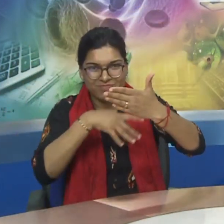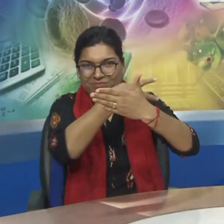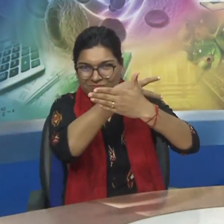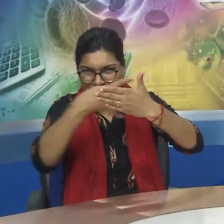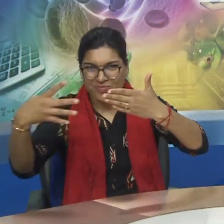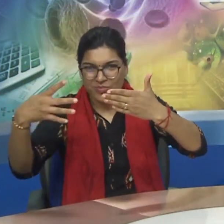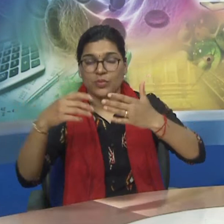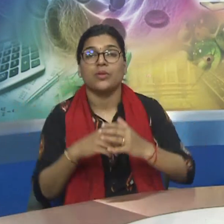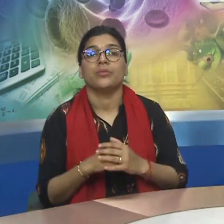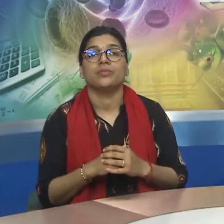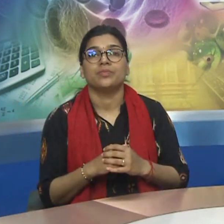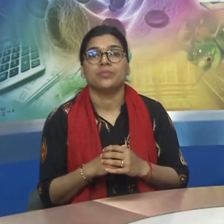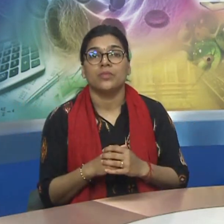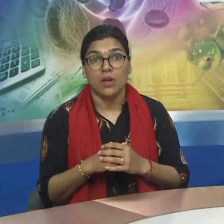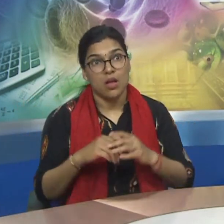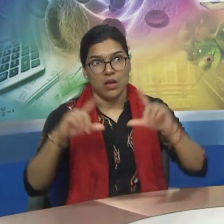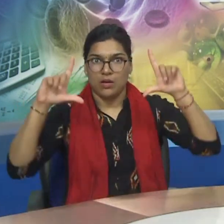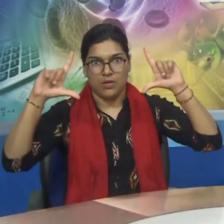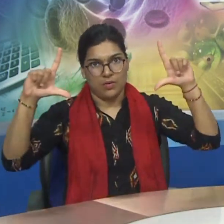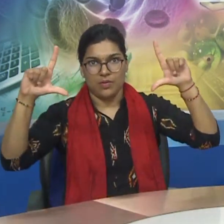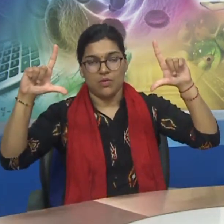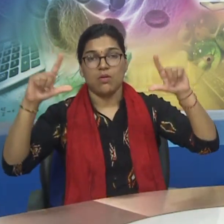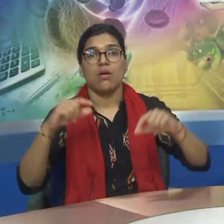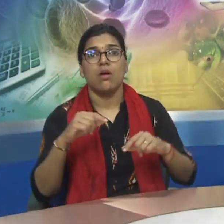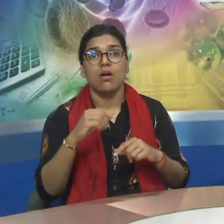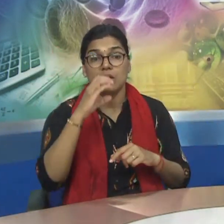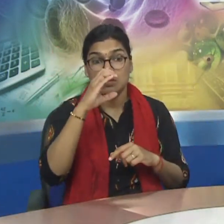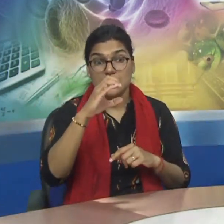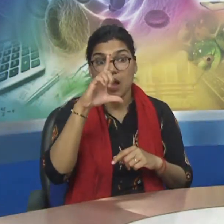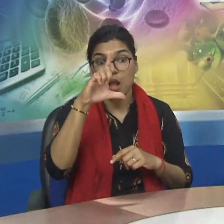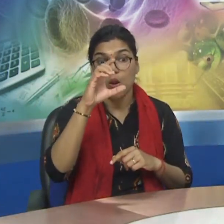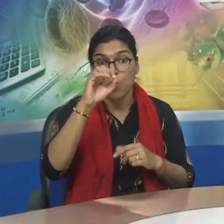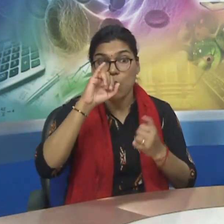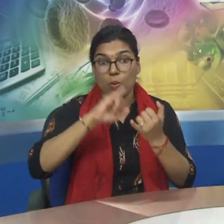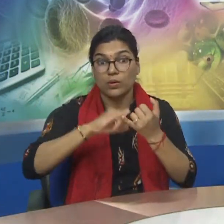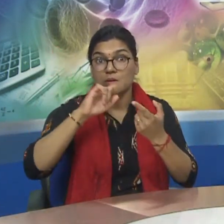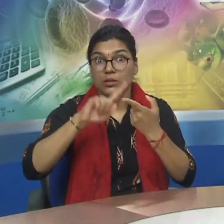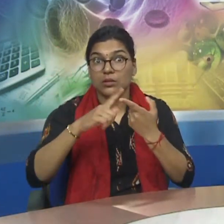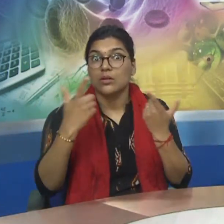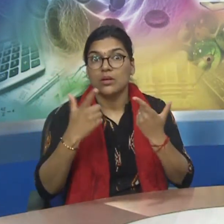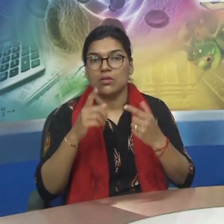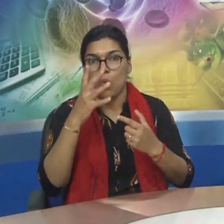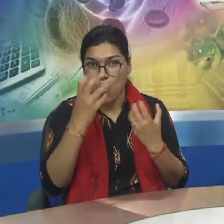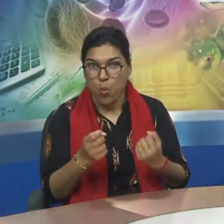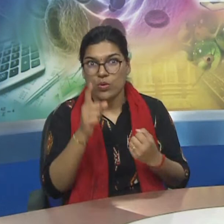Close is used to shut the file or shut down the file.